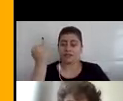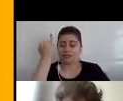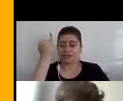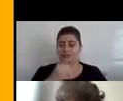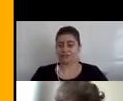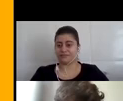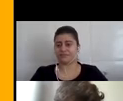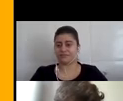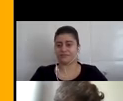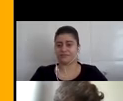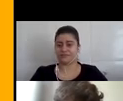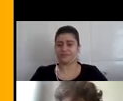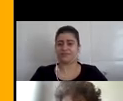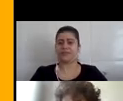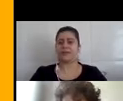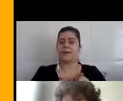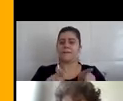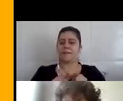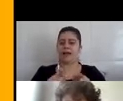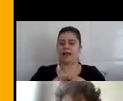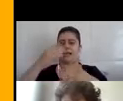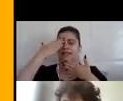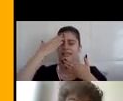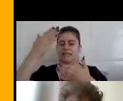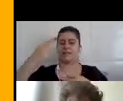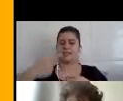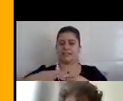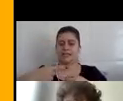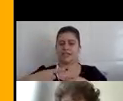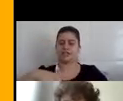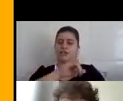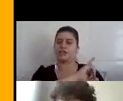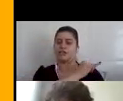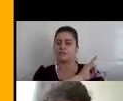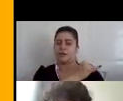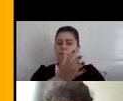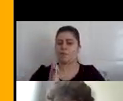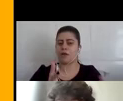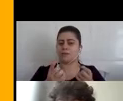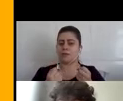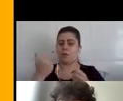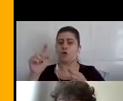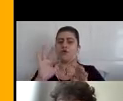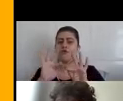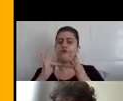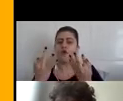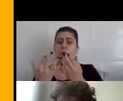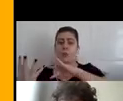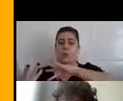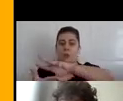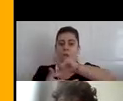de Janeiro to host the next Global Forum in 1 year. It is very important because